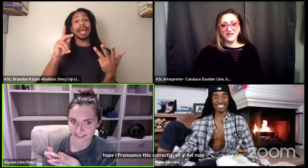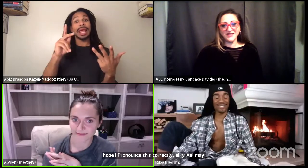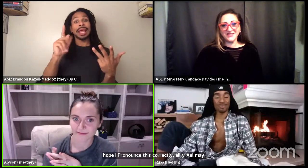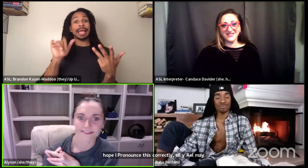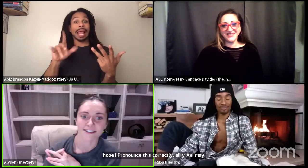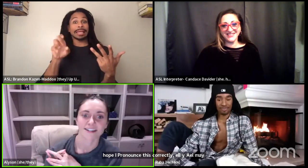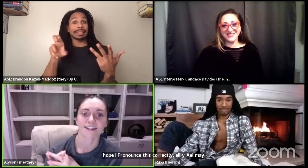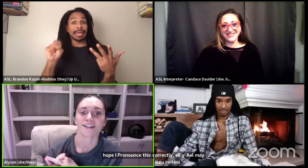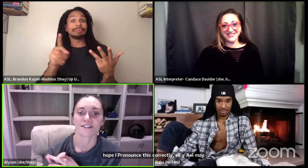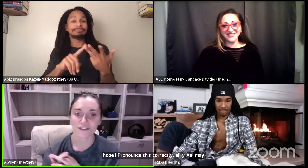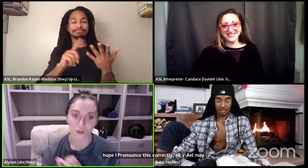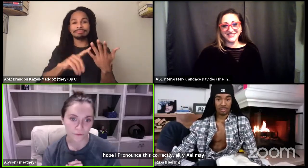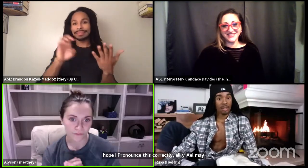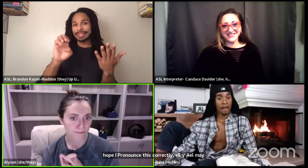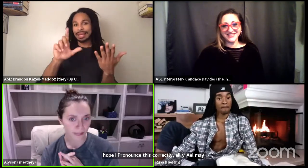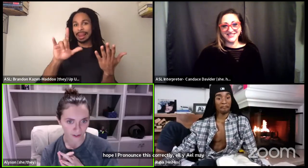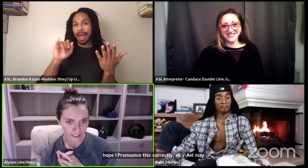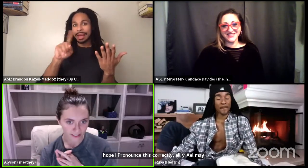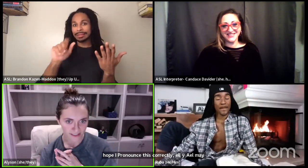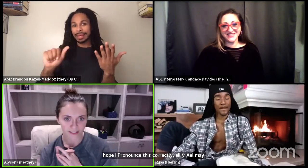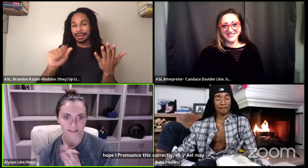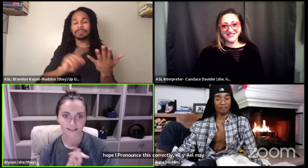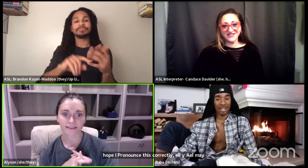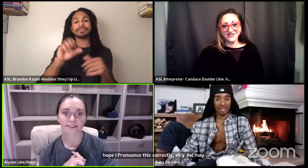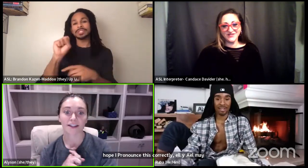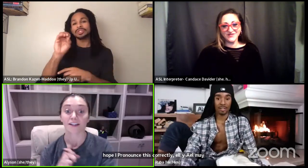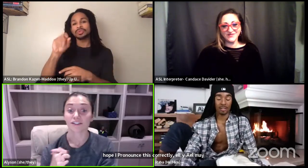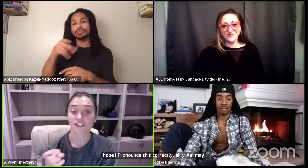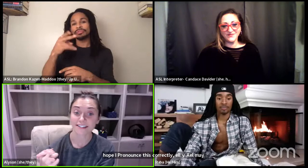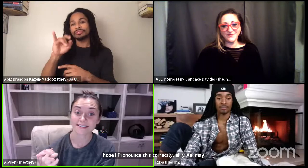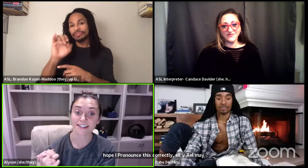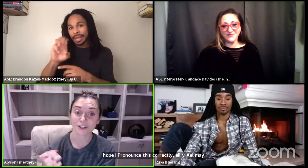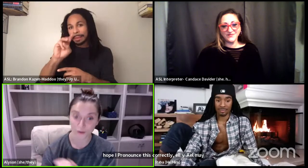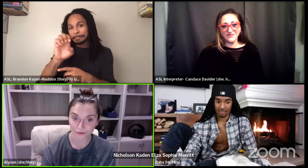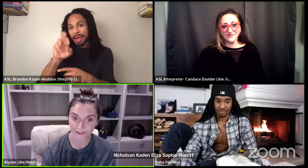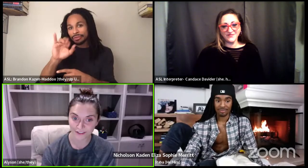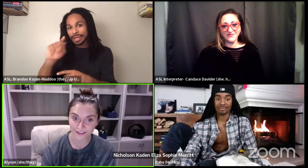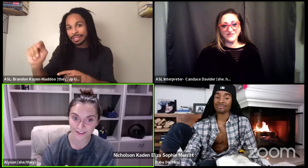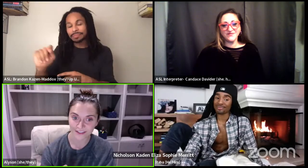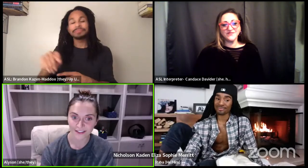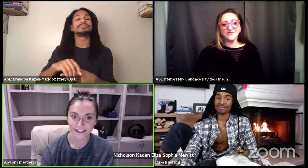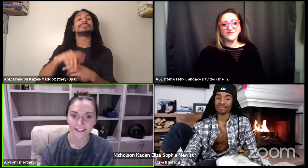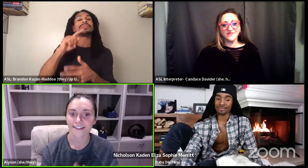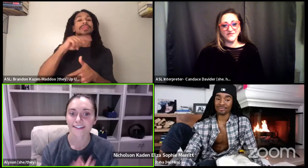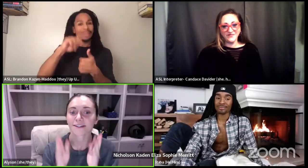Eliza. Sophie Merritt. Jesse Hoots.